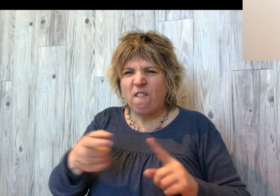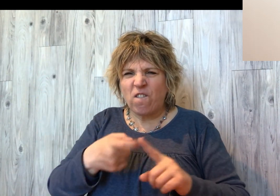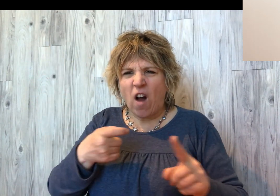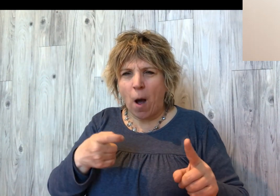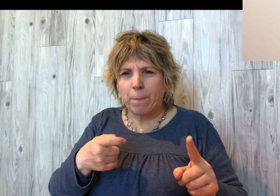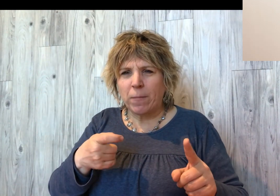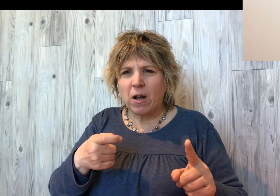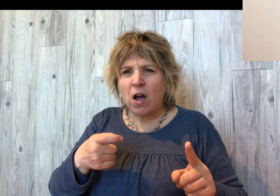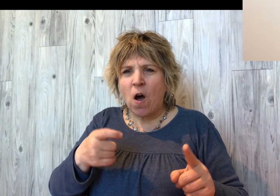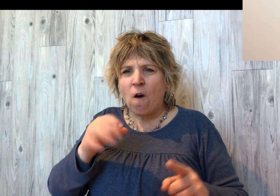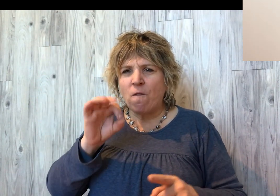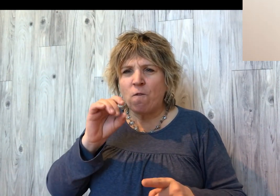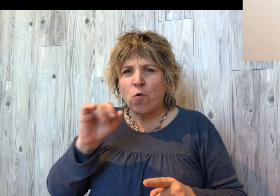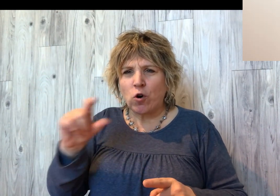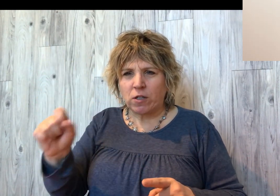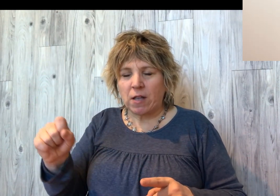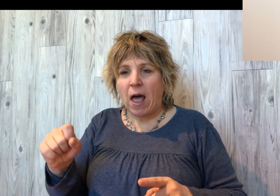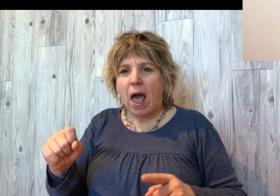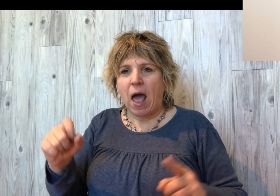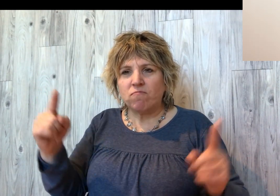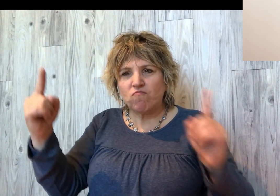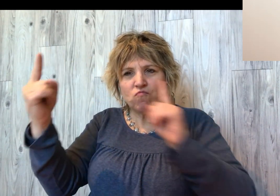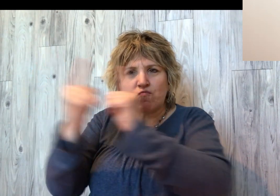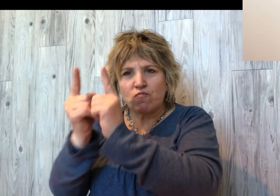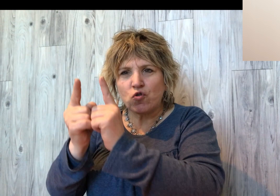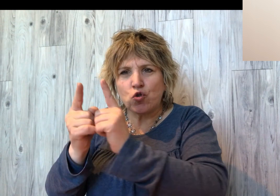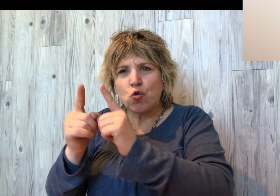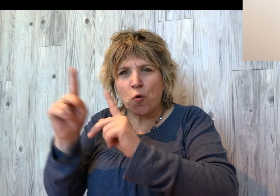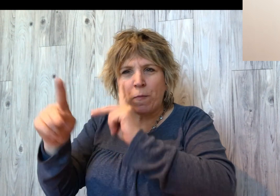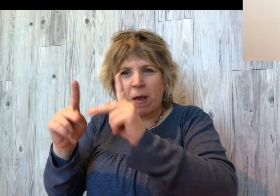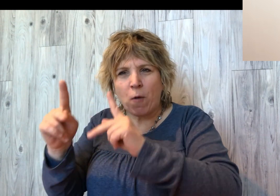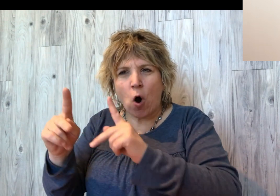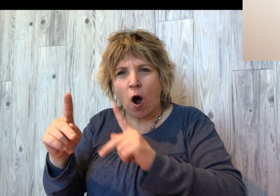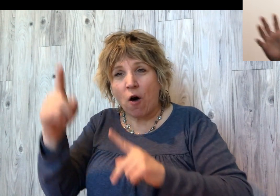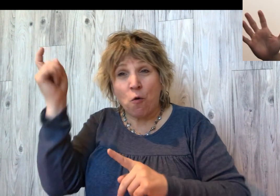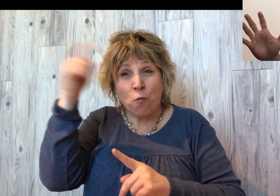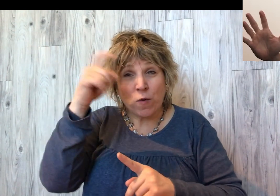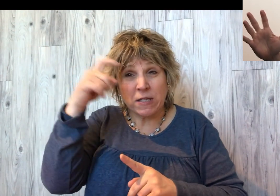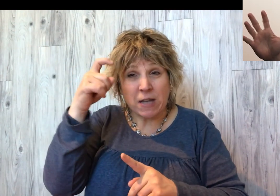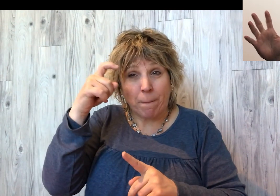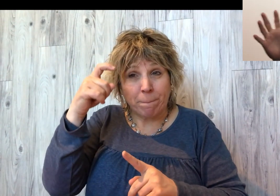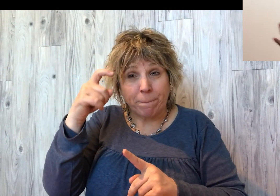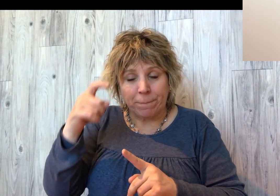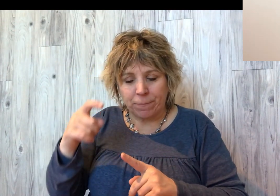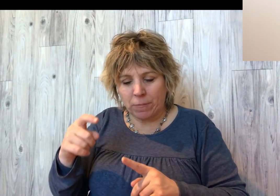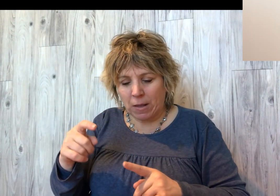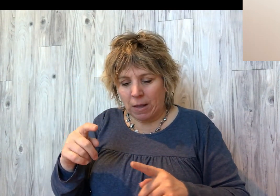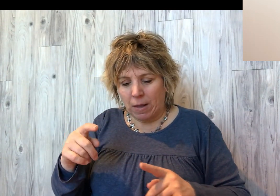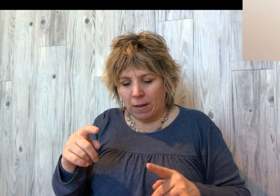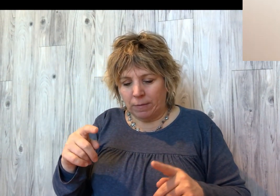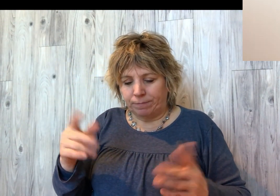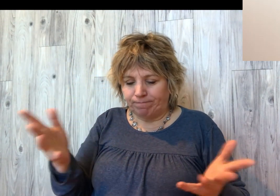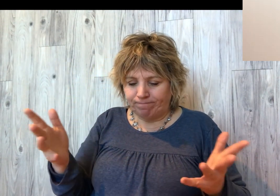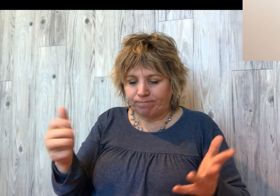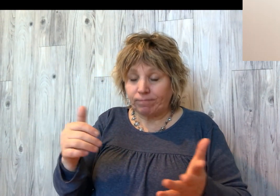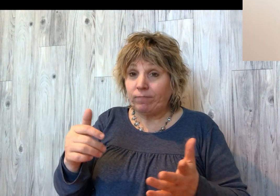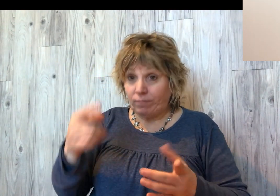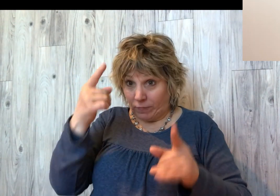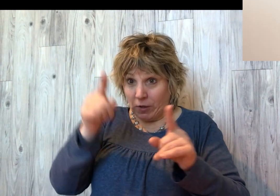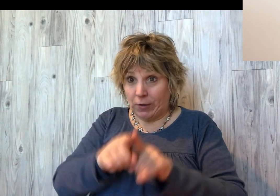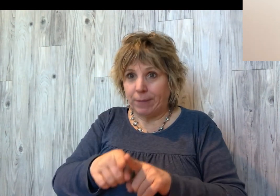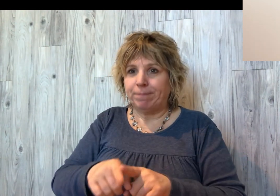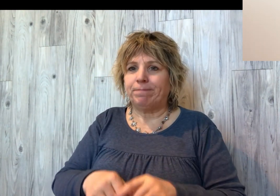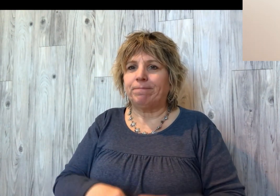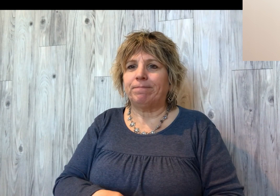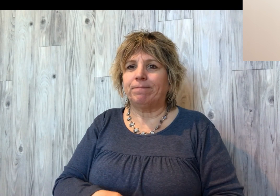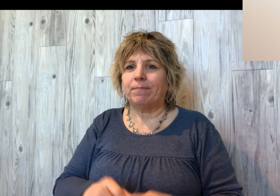away from fools and run towards people of wisdom. Amen? Come on. Last one.